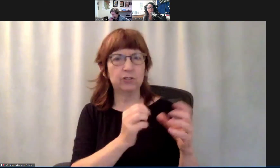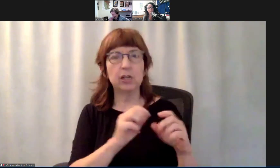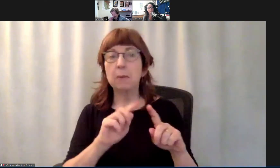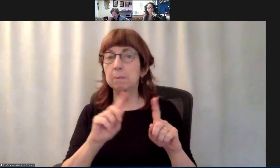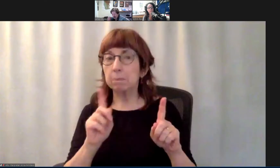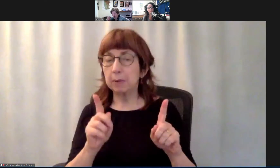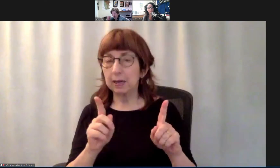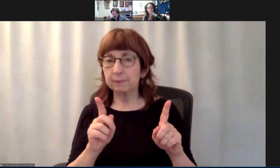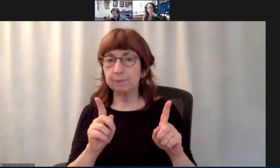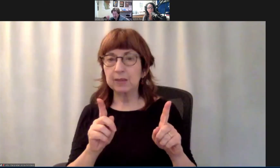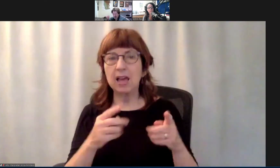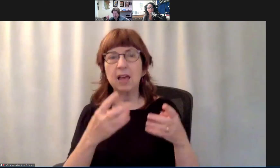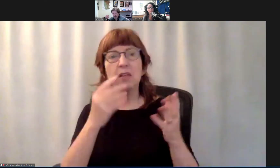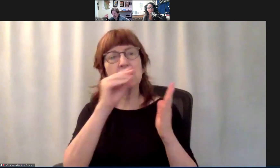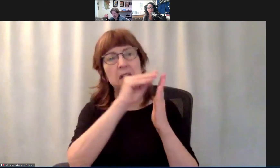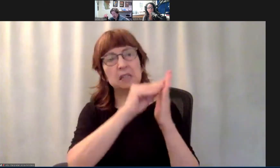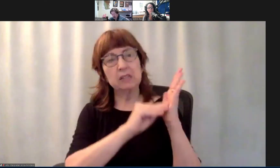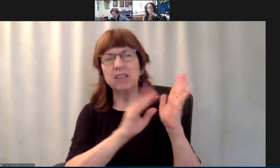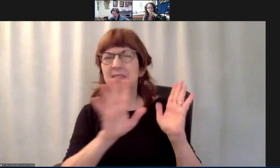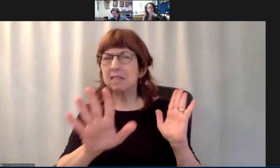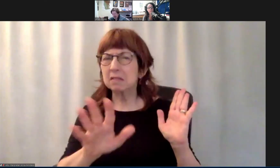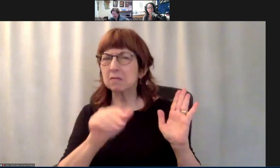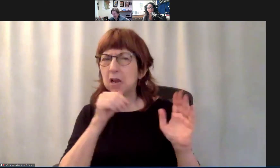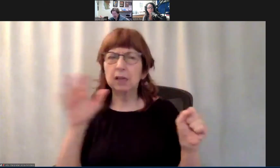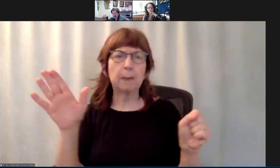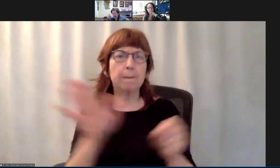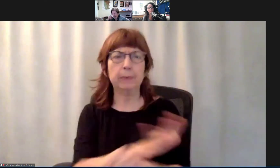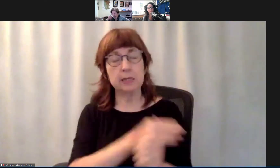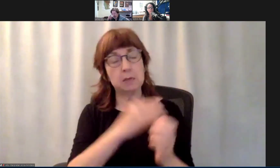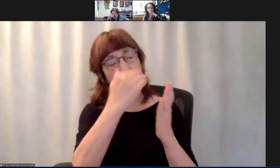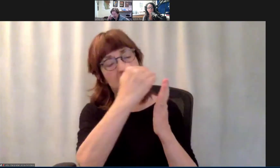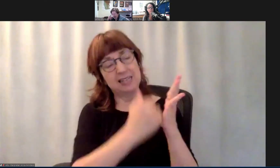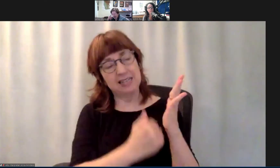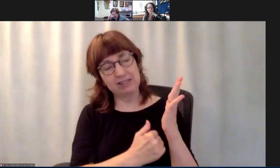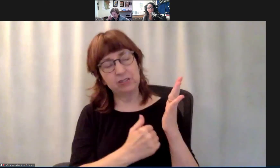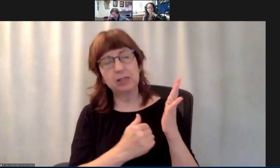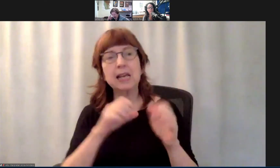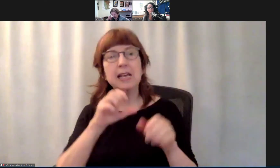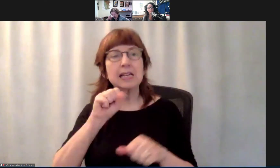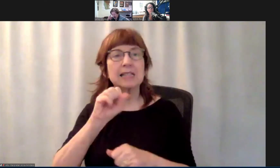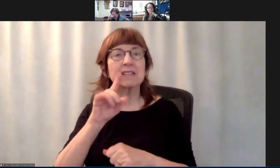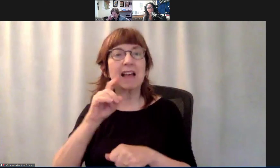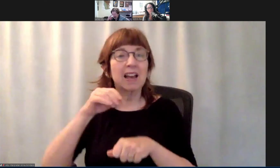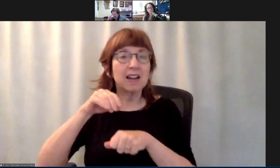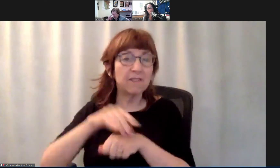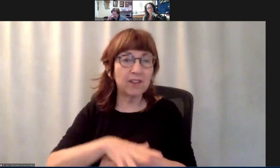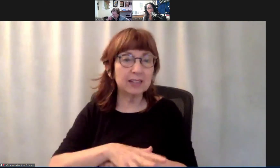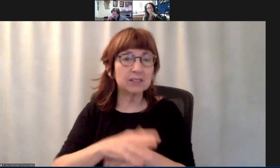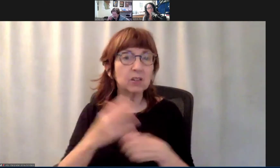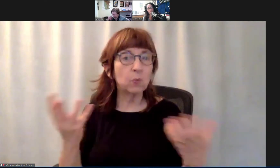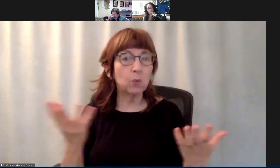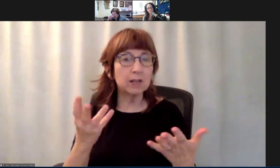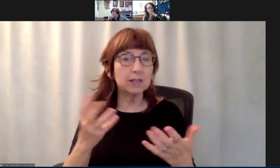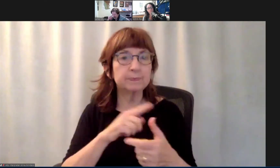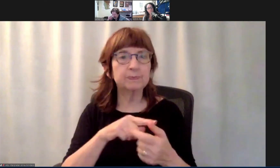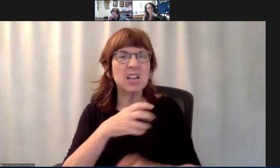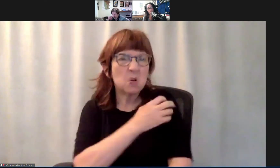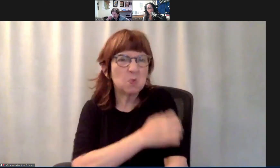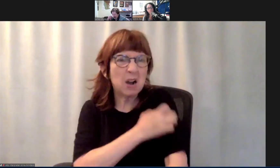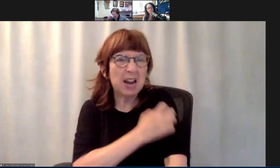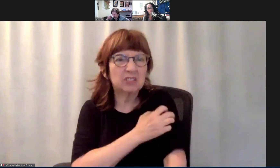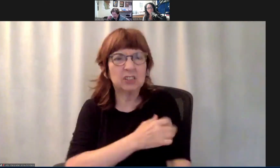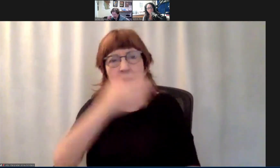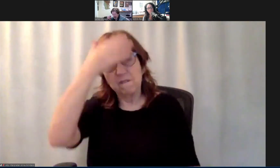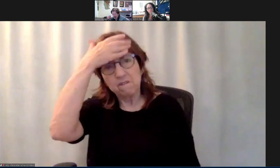But the listed, and these are not complete, but the listed side effects include various rashes,